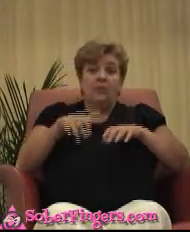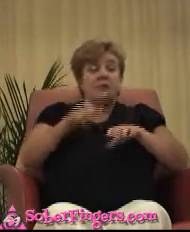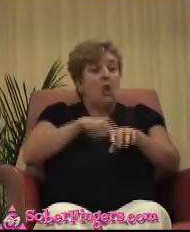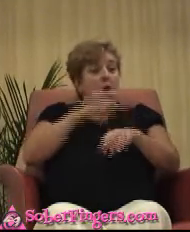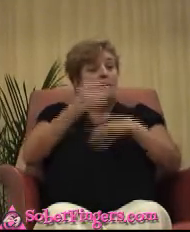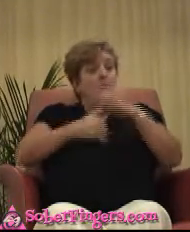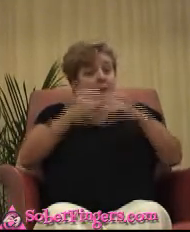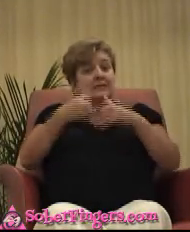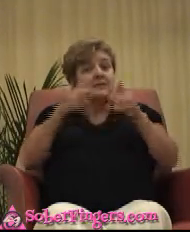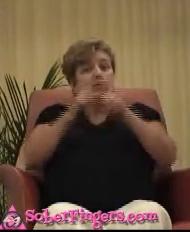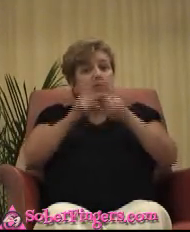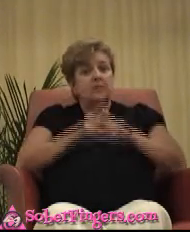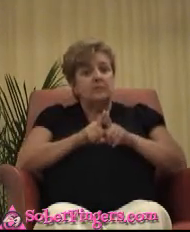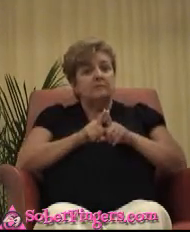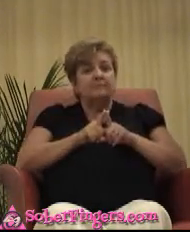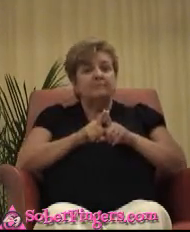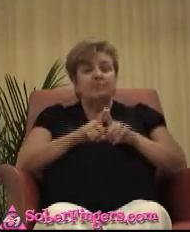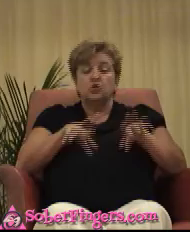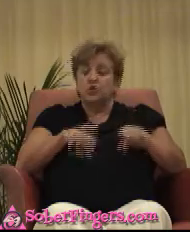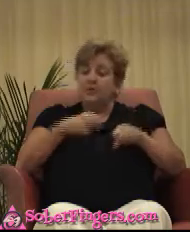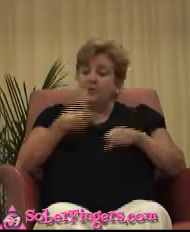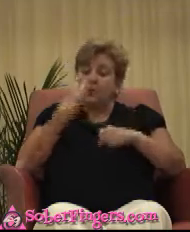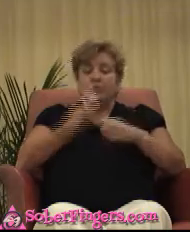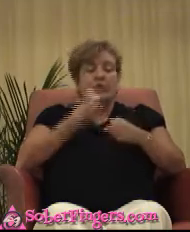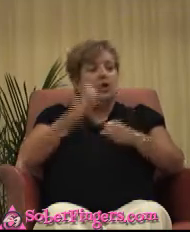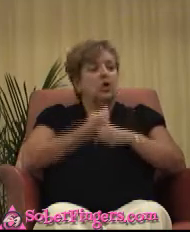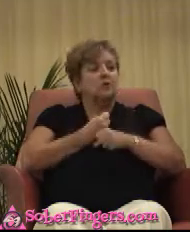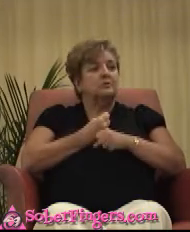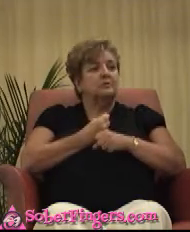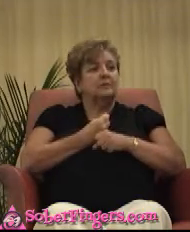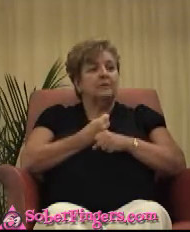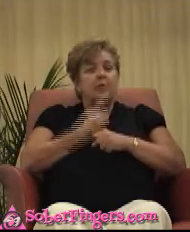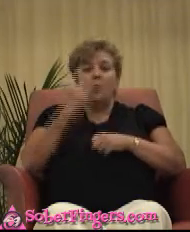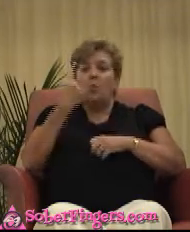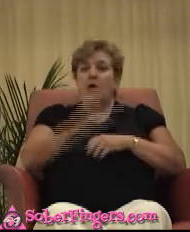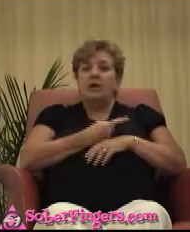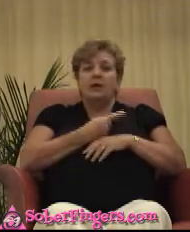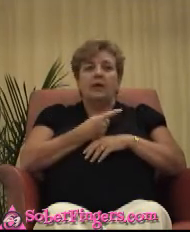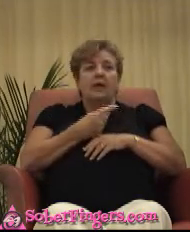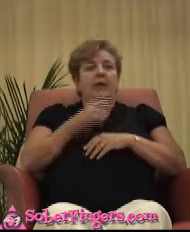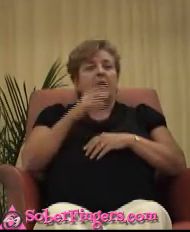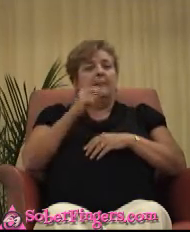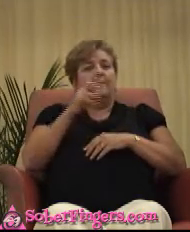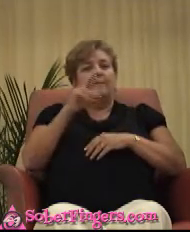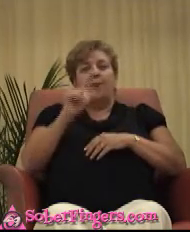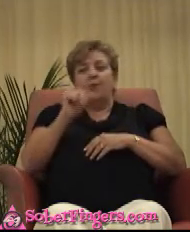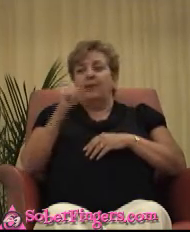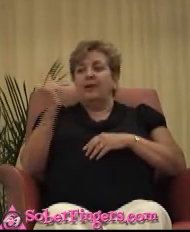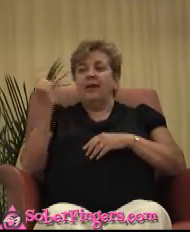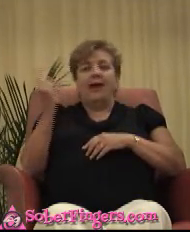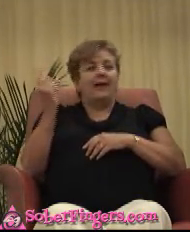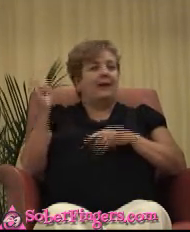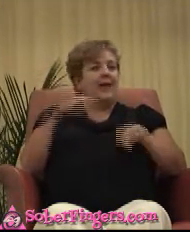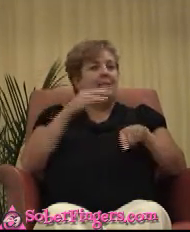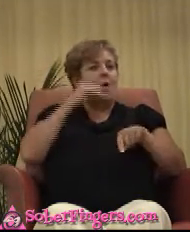years in the process. And Barbara and I walked in one day and there were 8 phone messages telling me I had just received a presidential pardon.